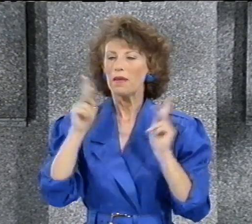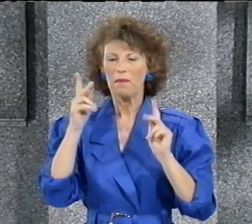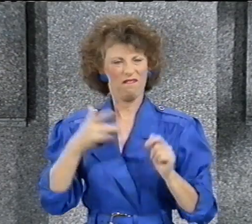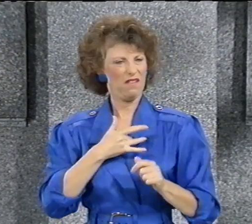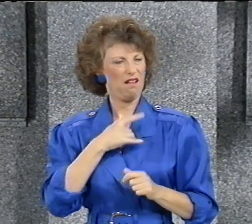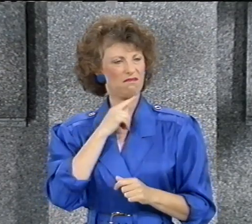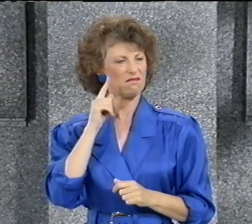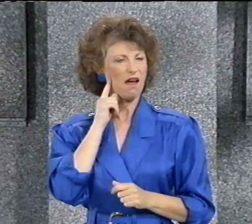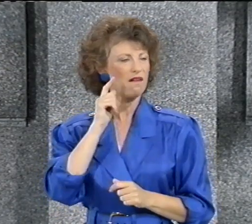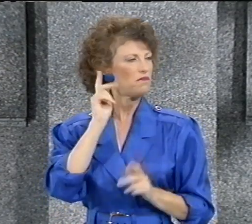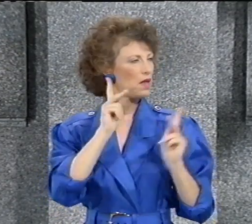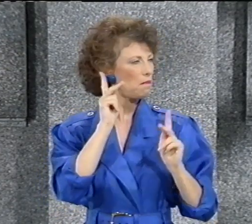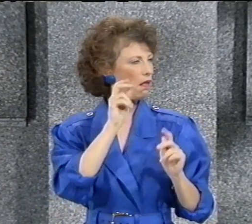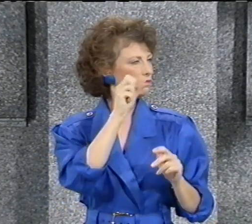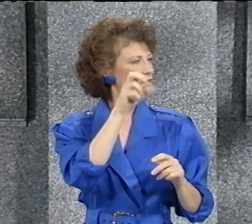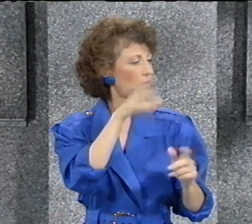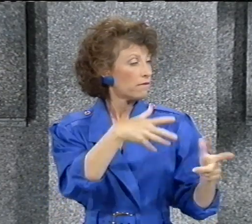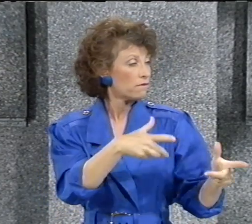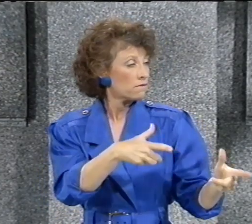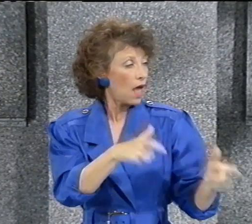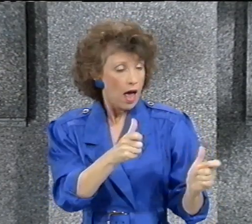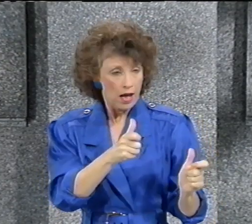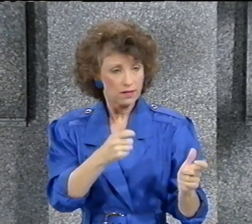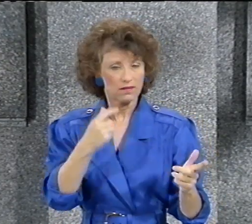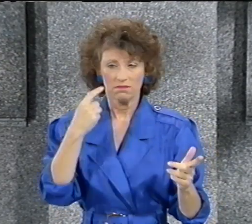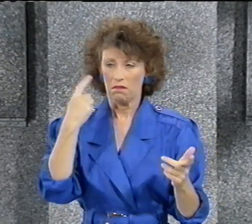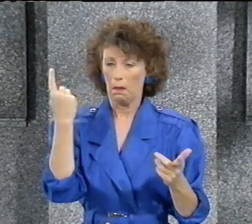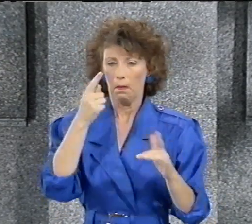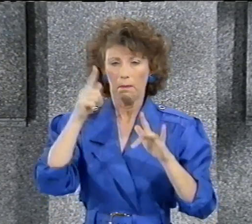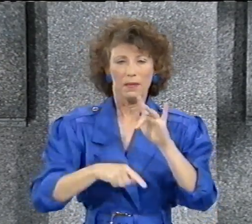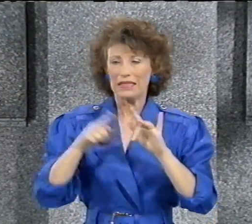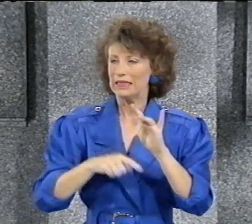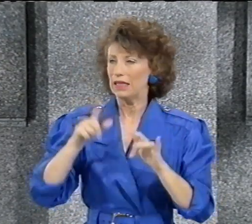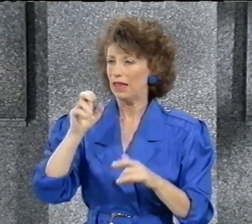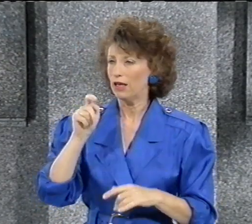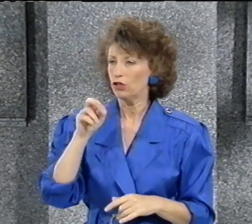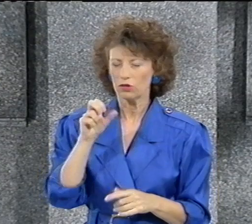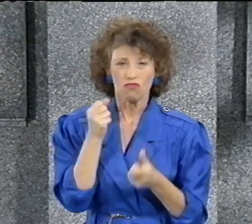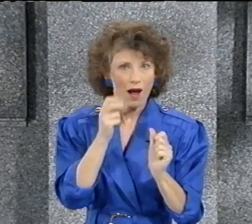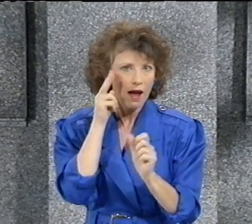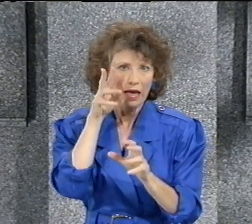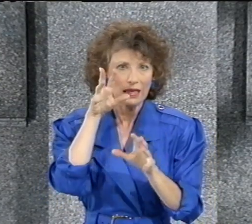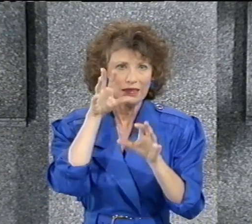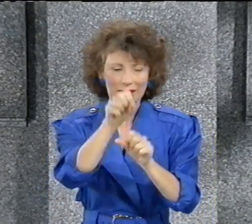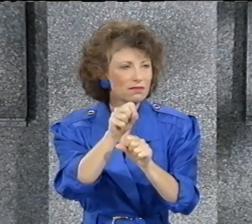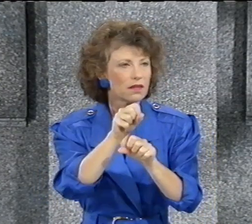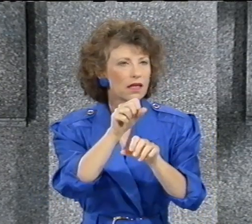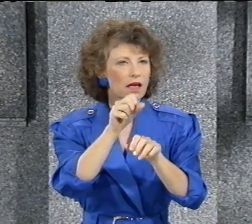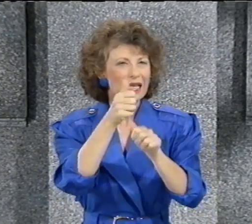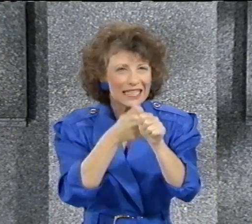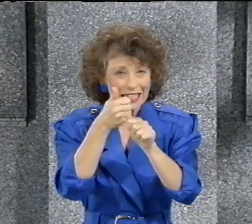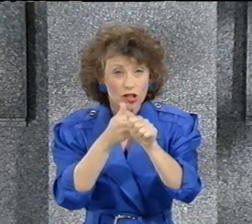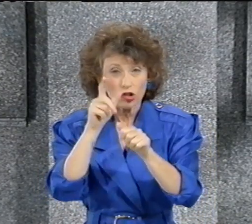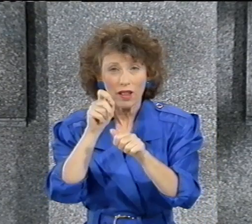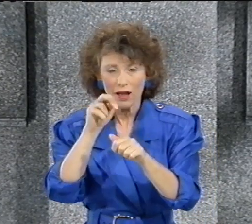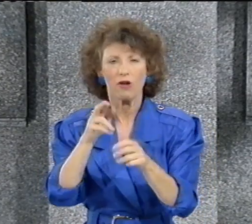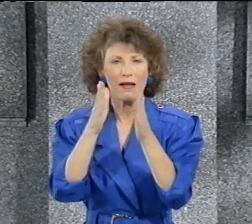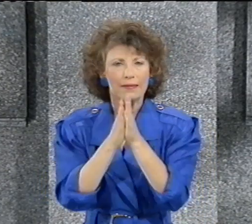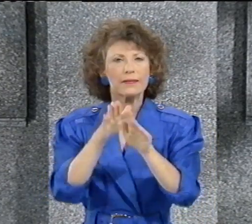Hearing people sometimes complain that deaf people spell so fast that they can't see all the shapes, and they keep asking signers